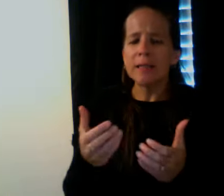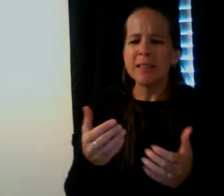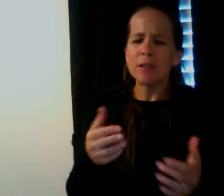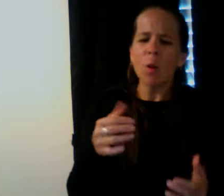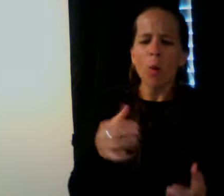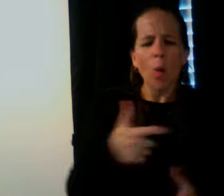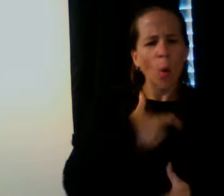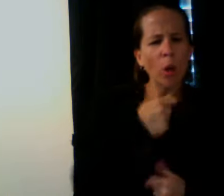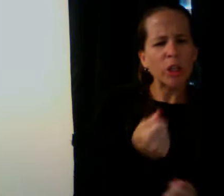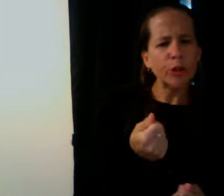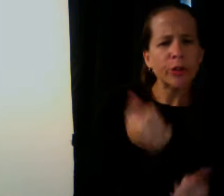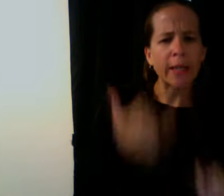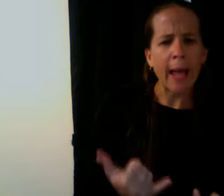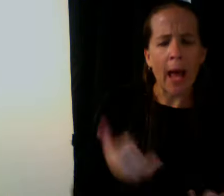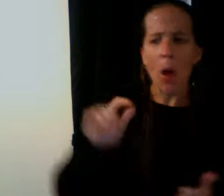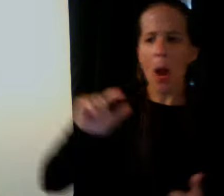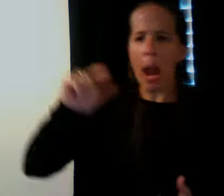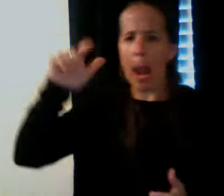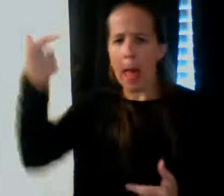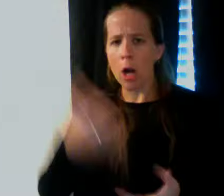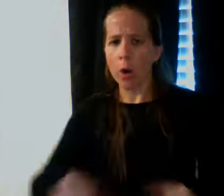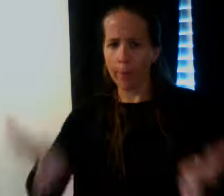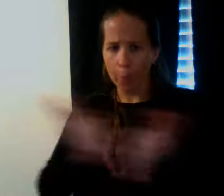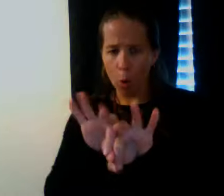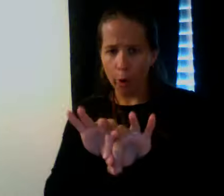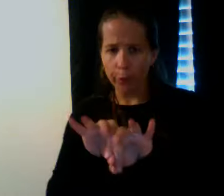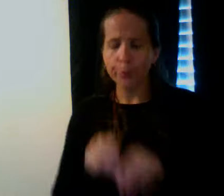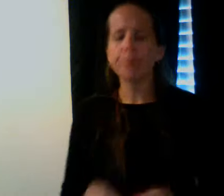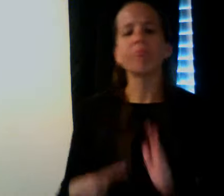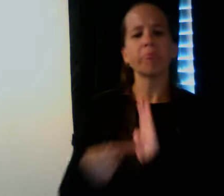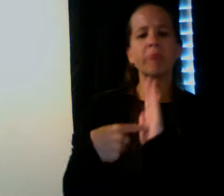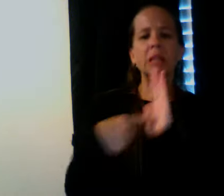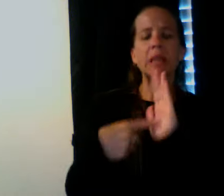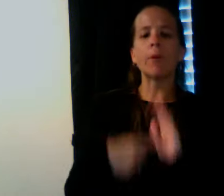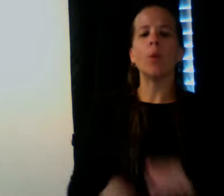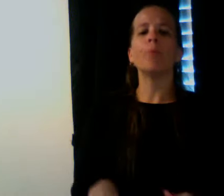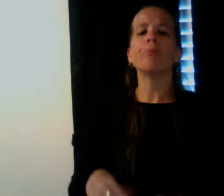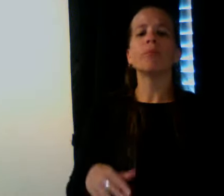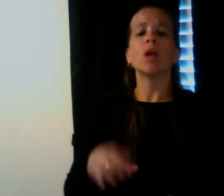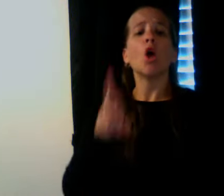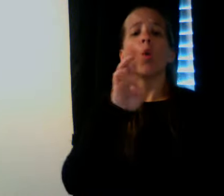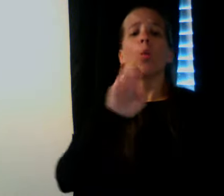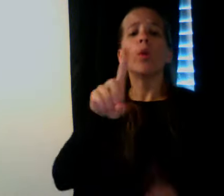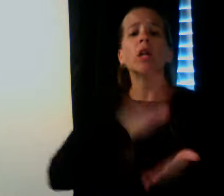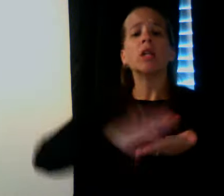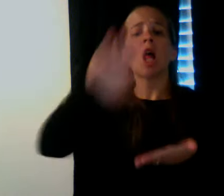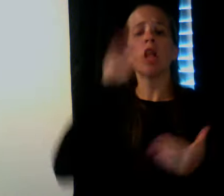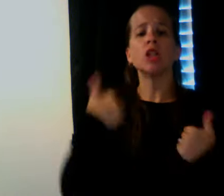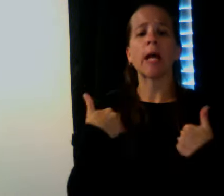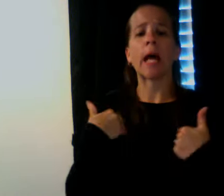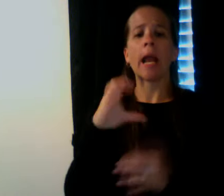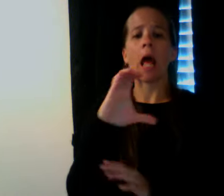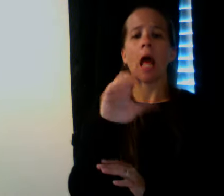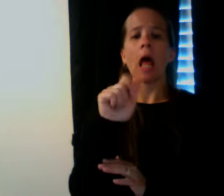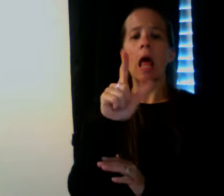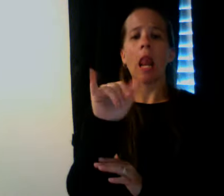Reed College at that time offered perhaps the best calligraphy instruction in the country. Throughout the campus, every poster, every